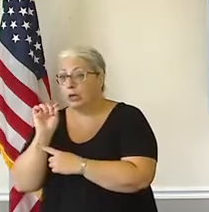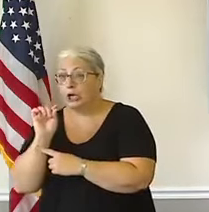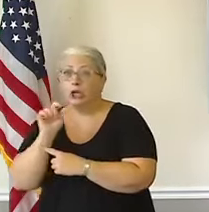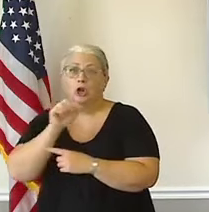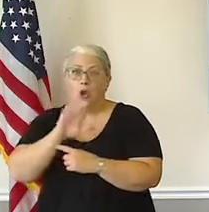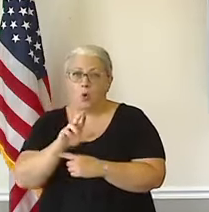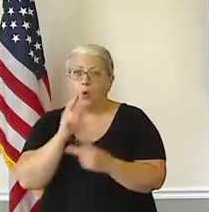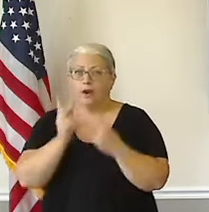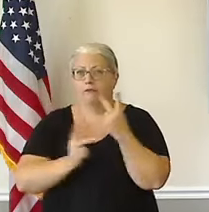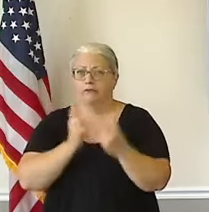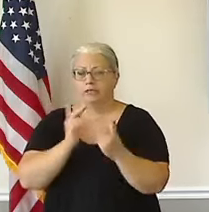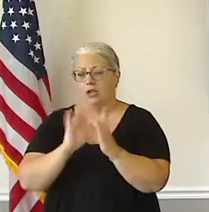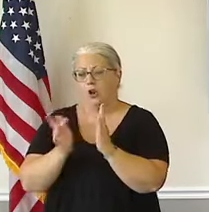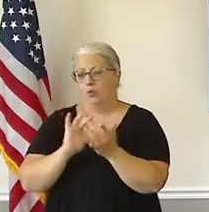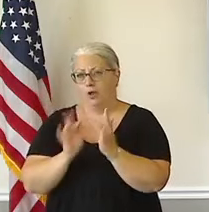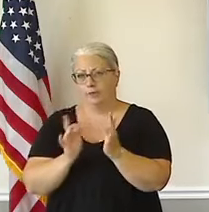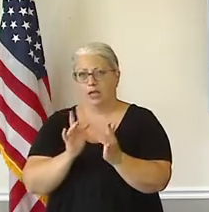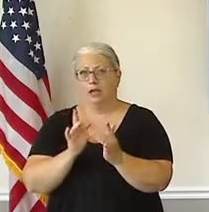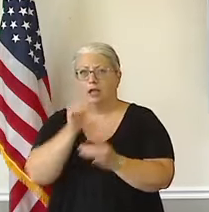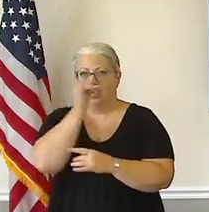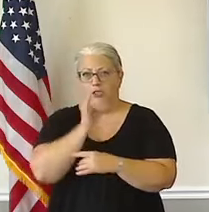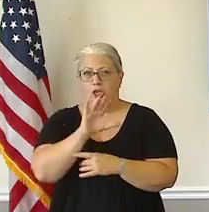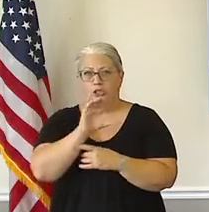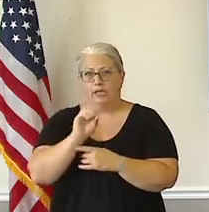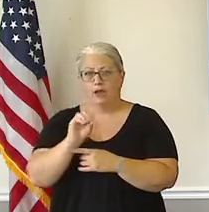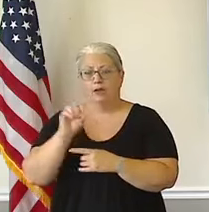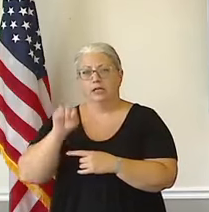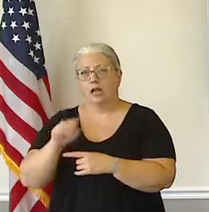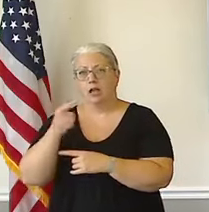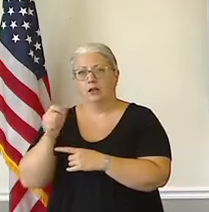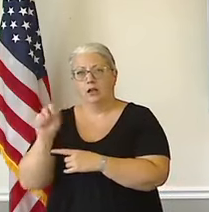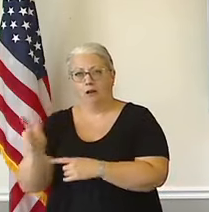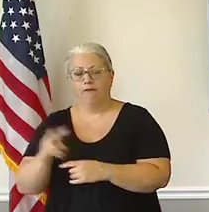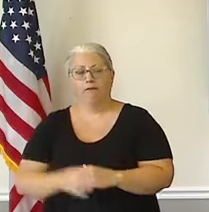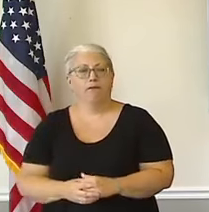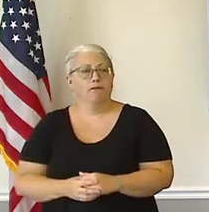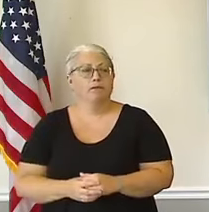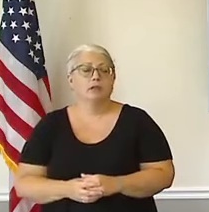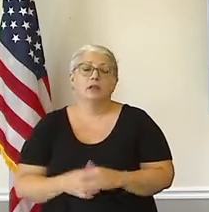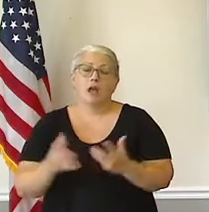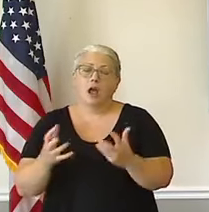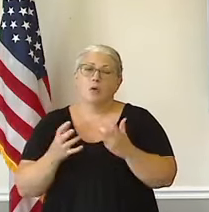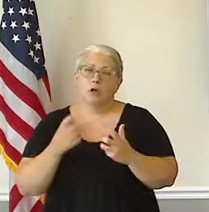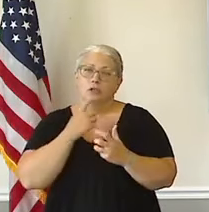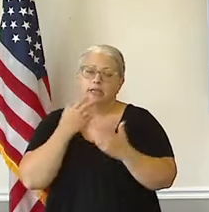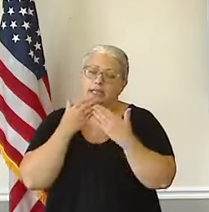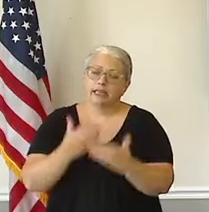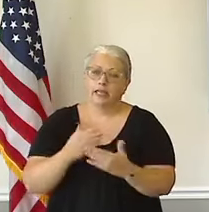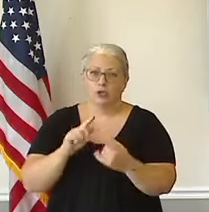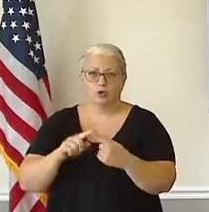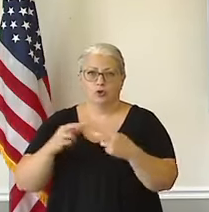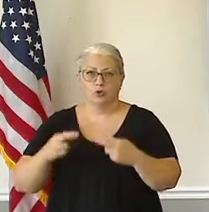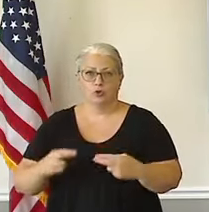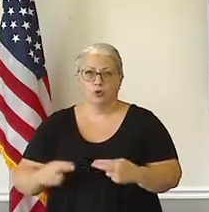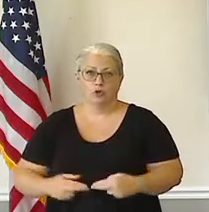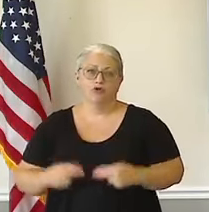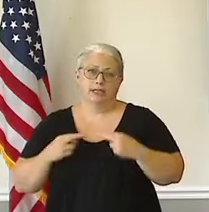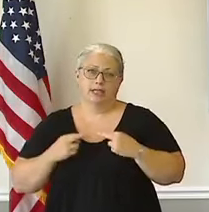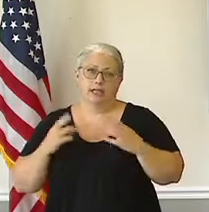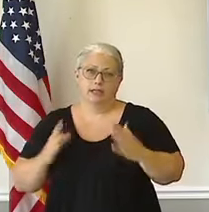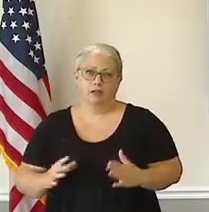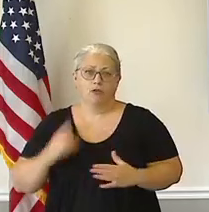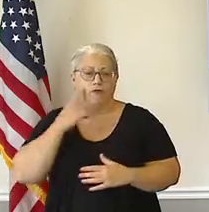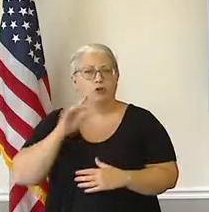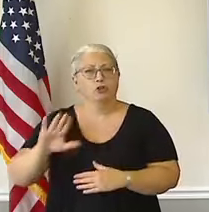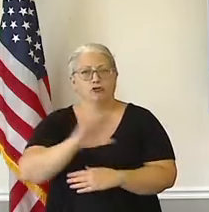DutchessNY.gov, and we'll be able to provide you what information we can. I'm going to end just by thanking the residents for your patience